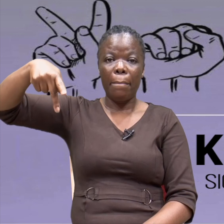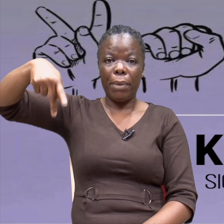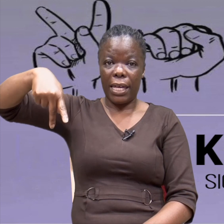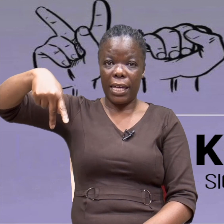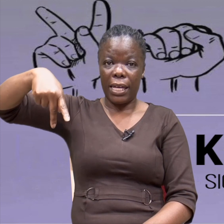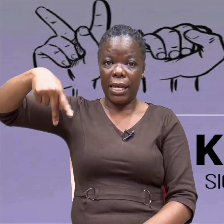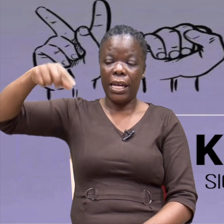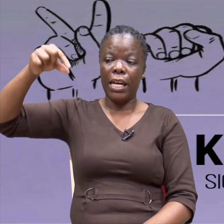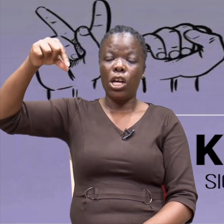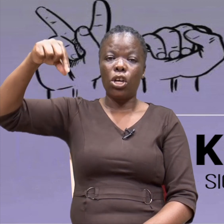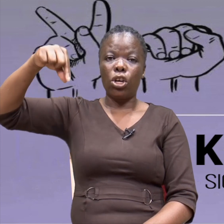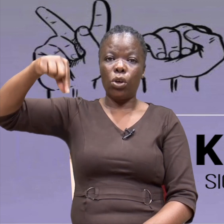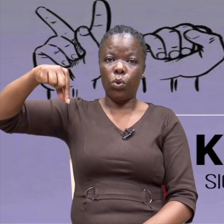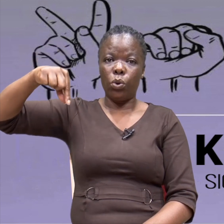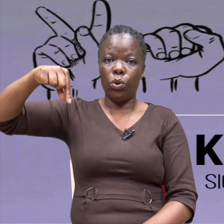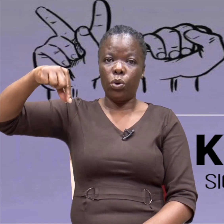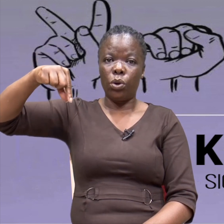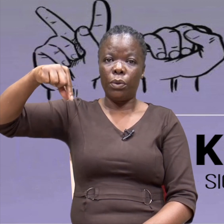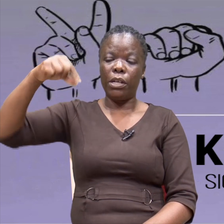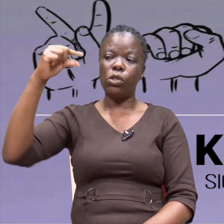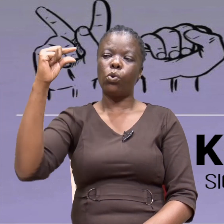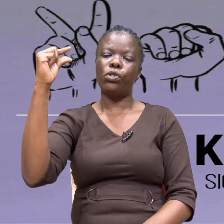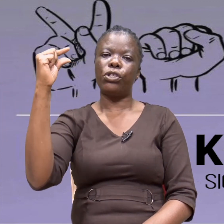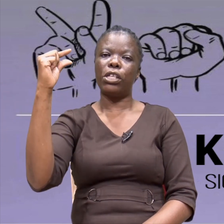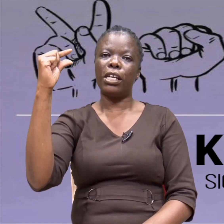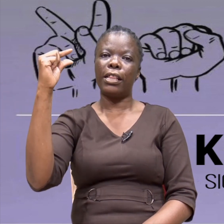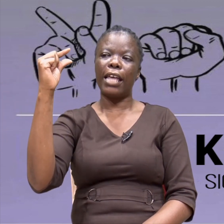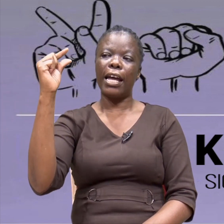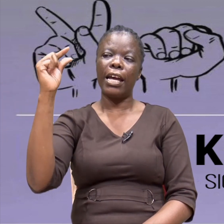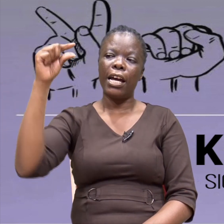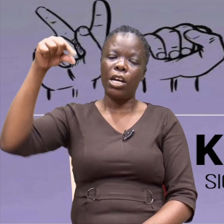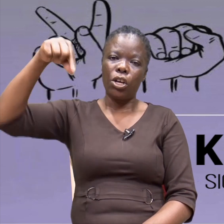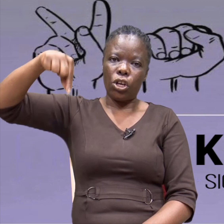P. Q. This was G. Then Q.